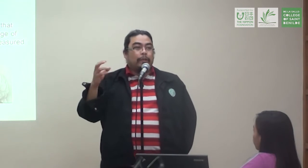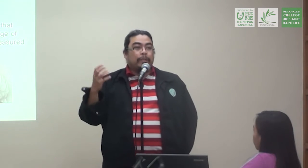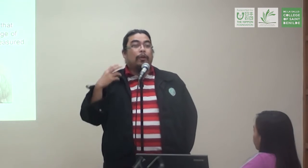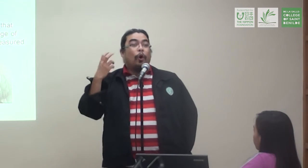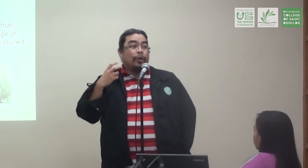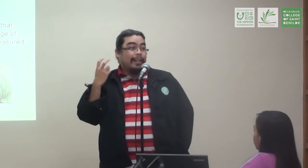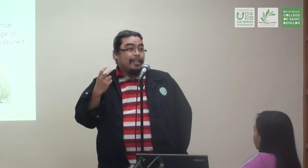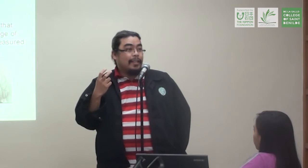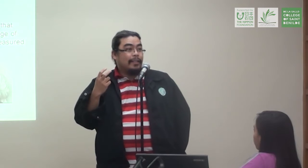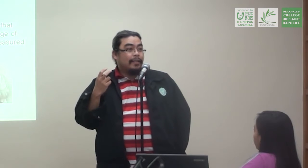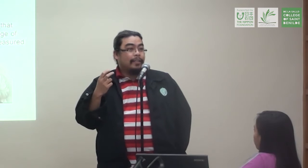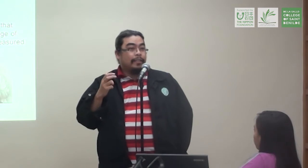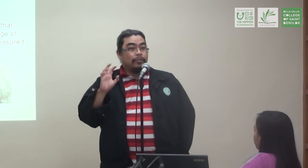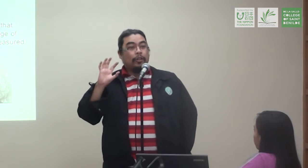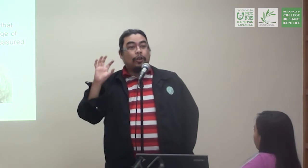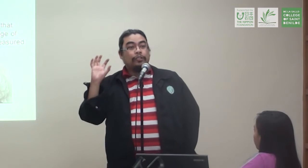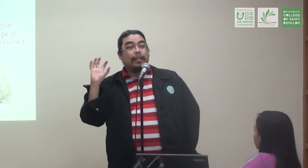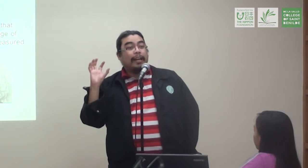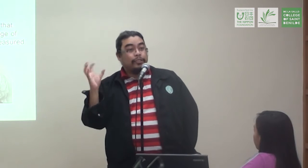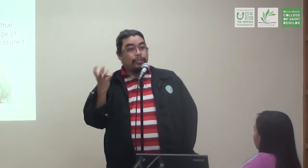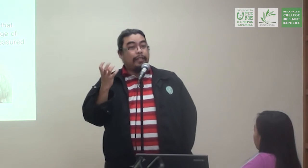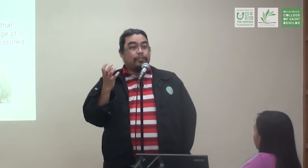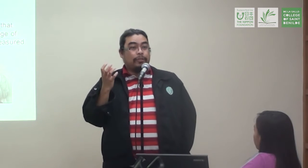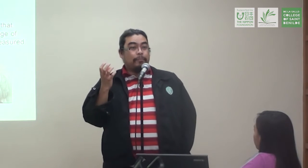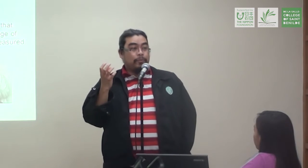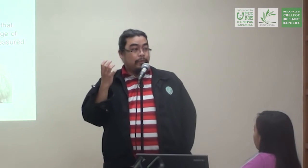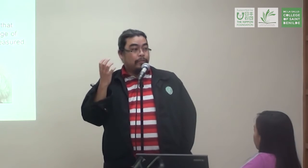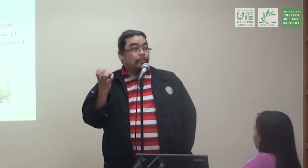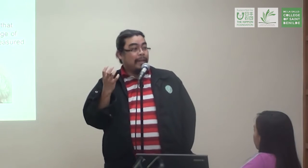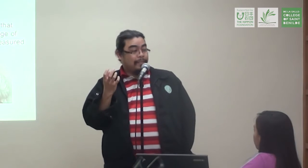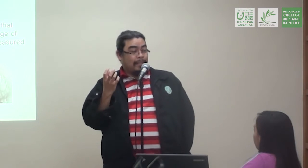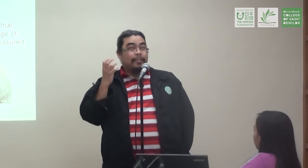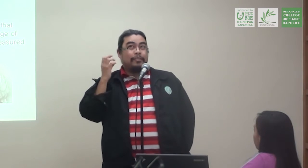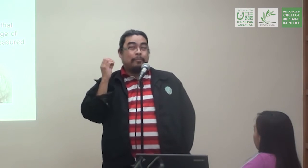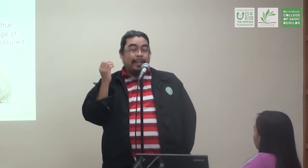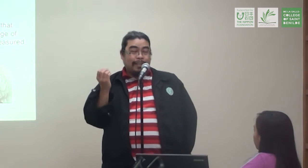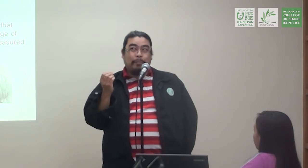modified into something orally. Now, the concept has changed